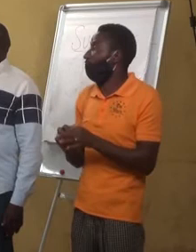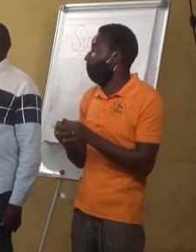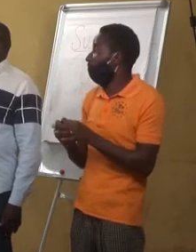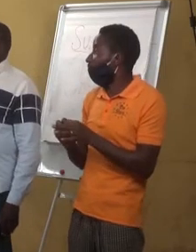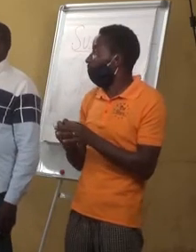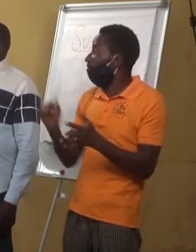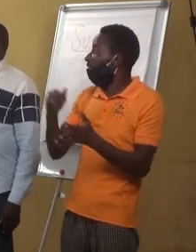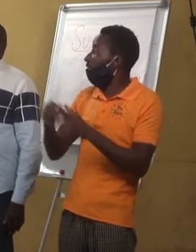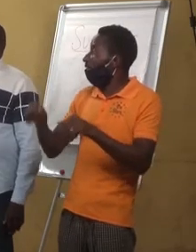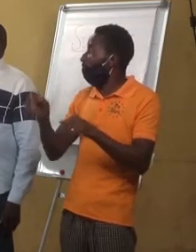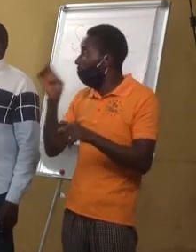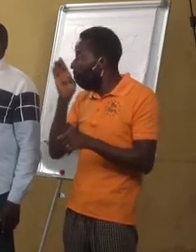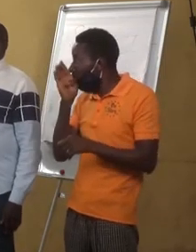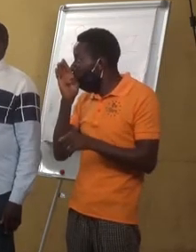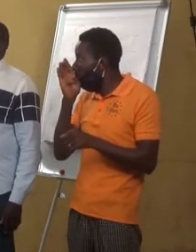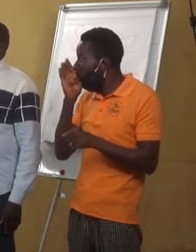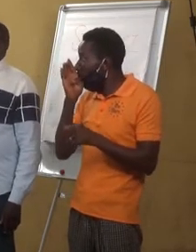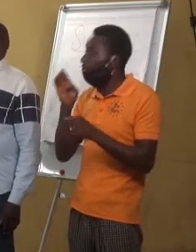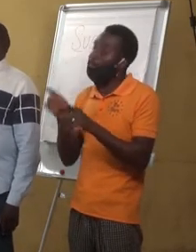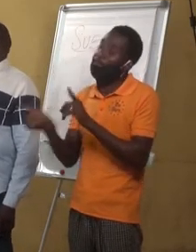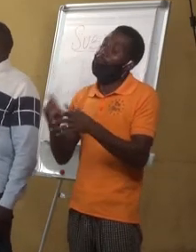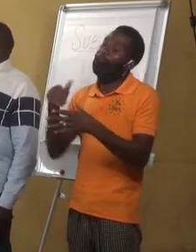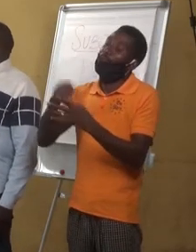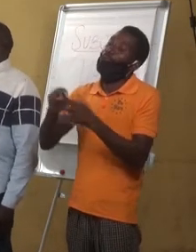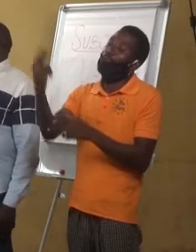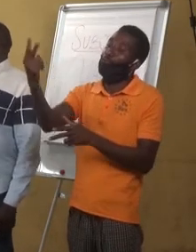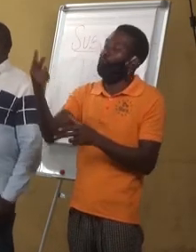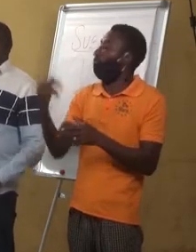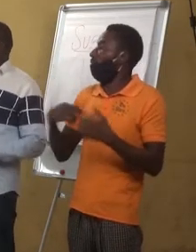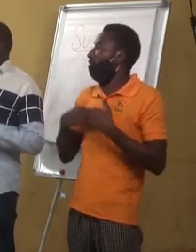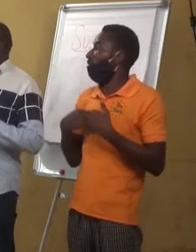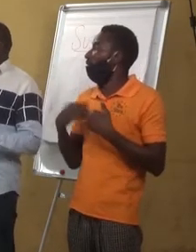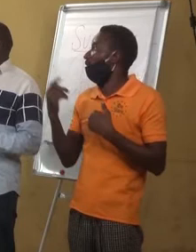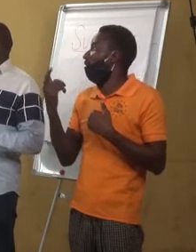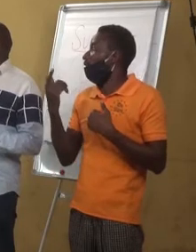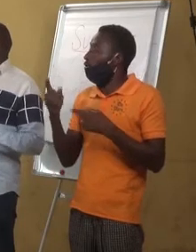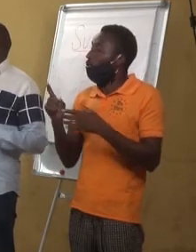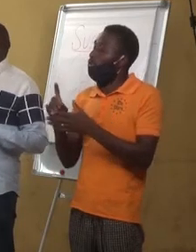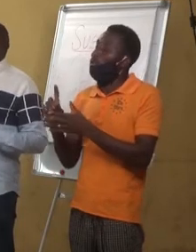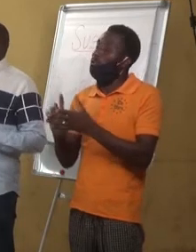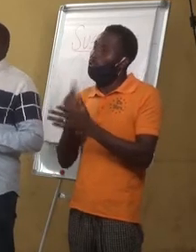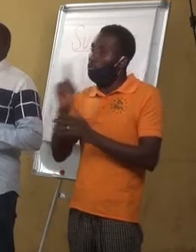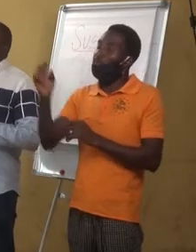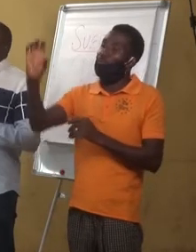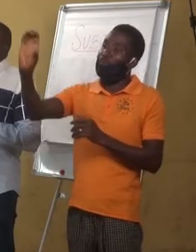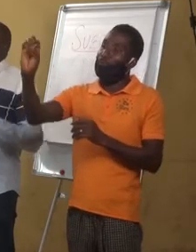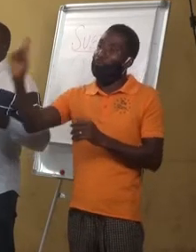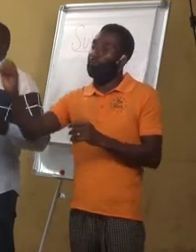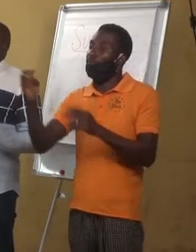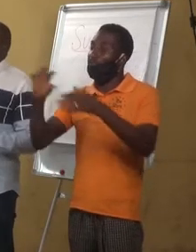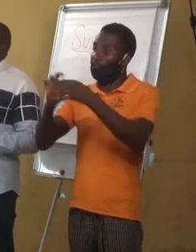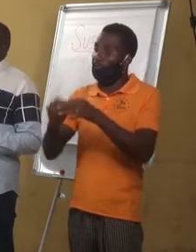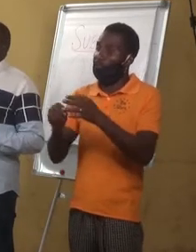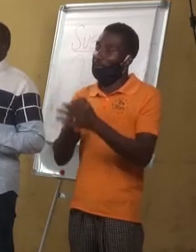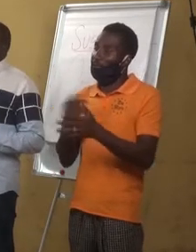about, it can be categorized into two. We have the ordinary covalent bond, and we also have